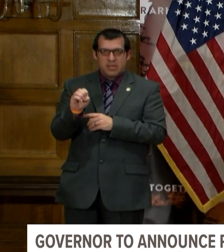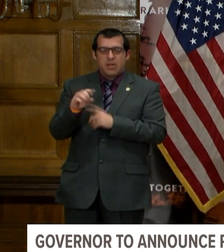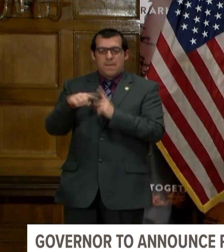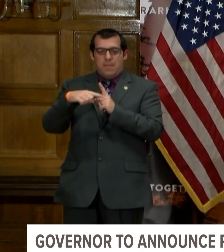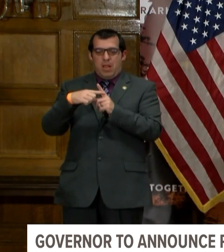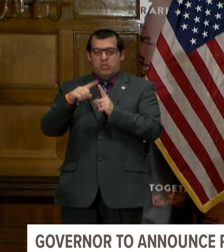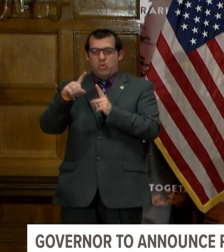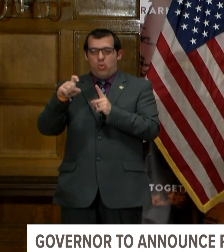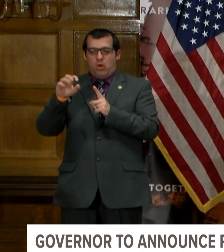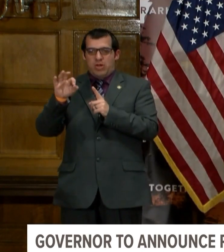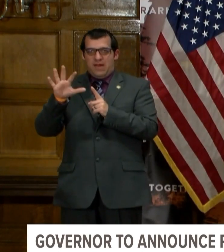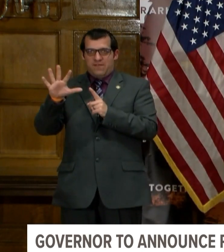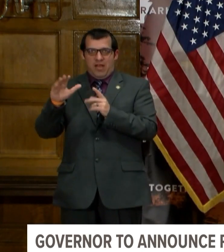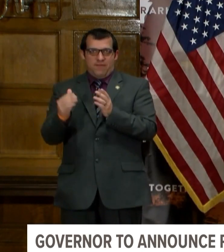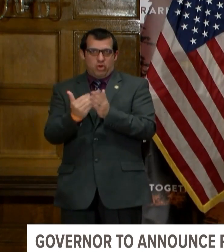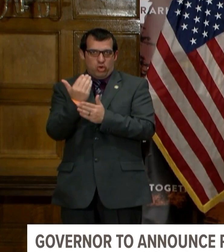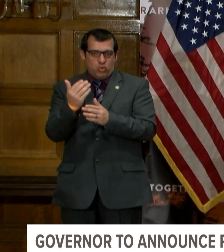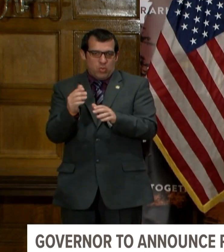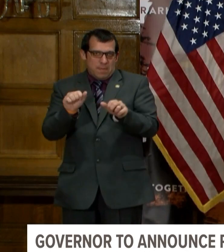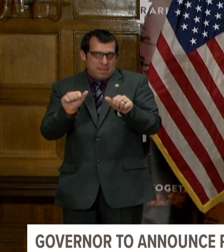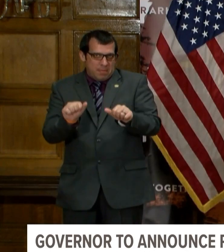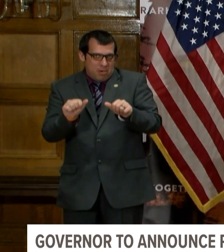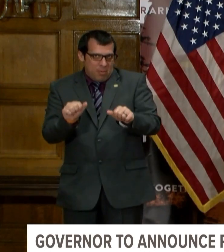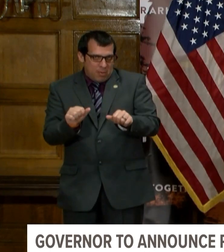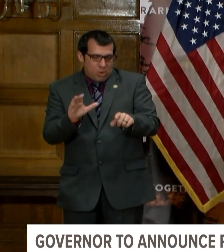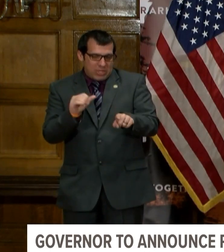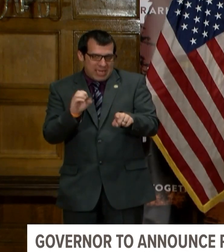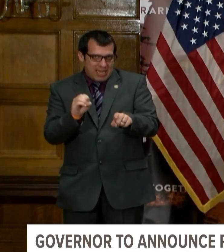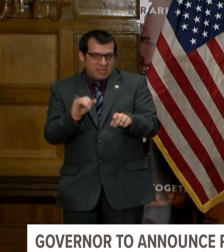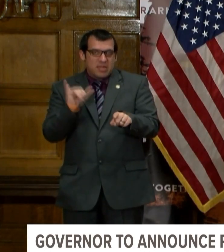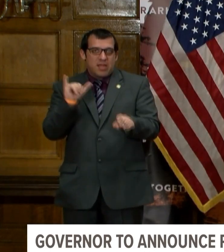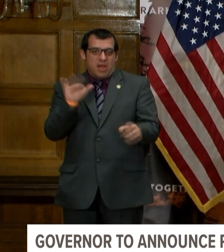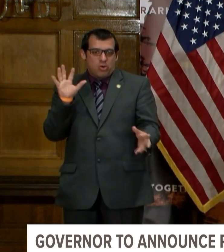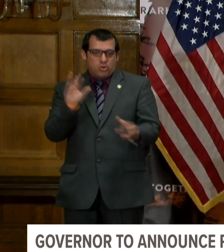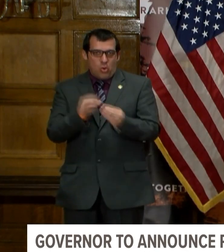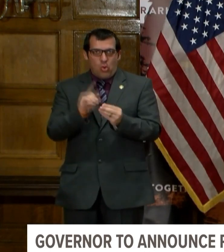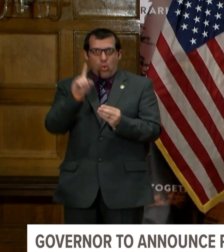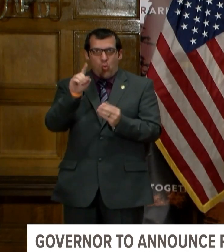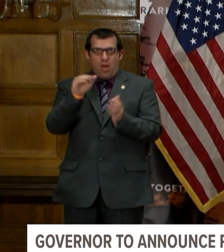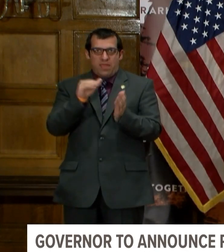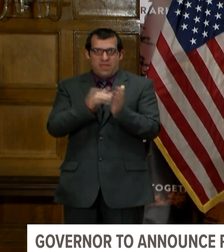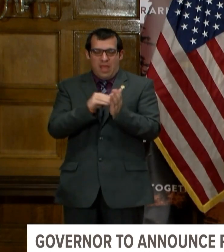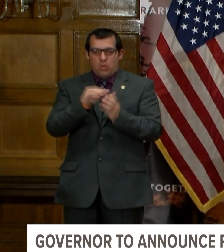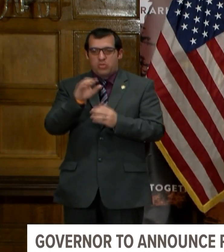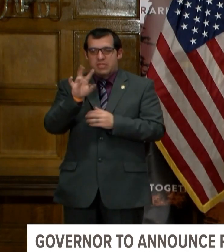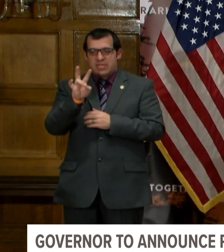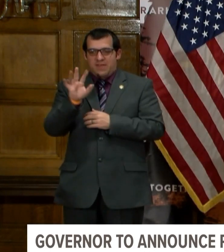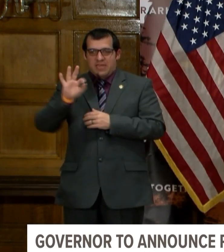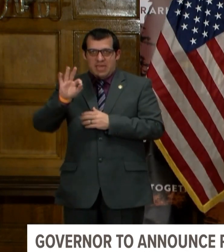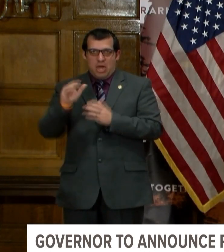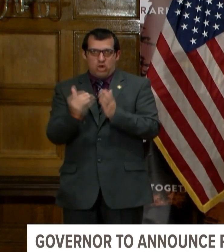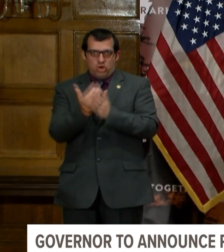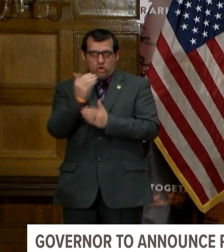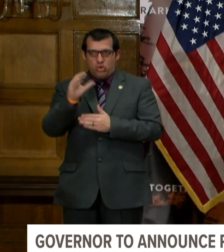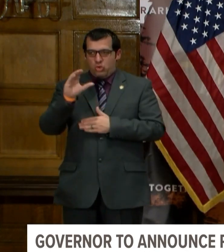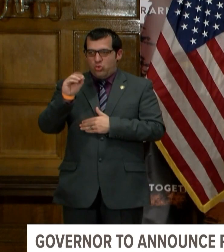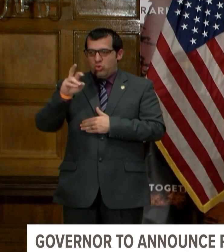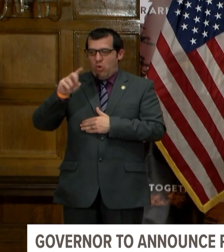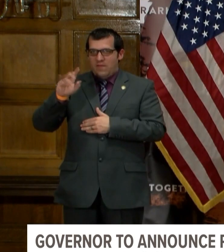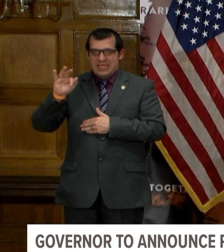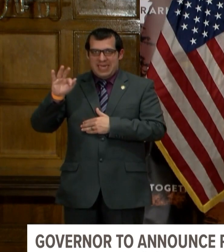plus 195 new probable cases. That gives us 1,079 new